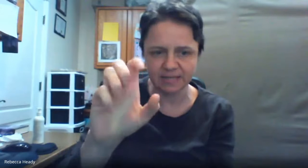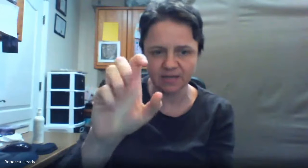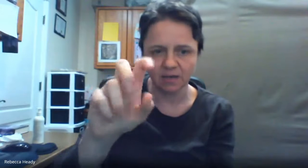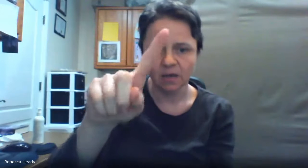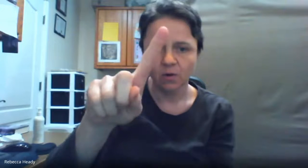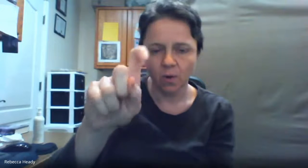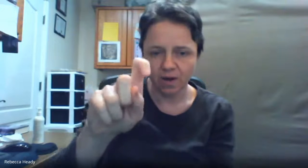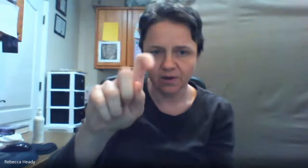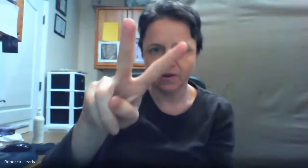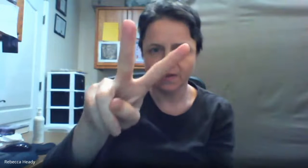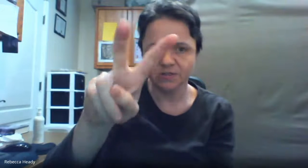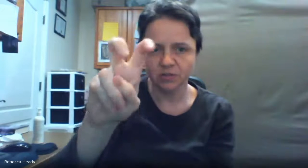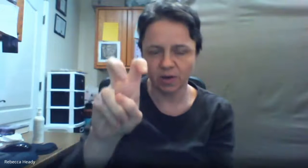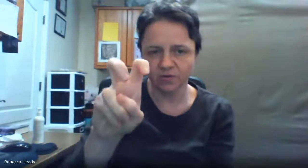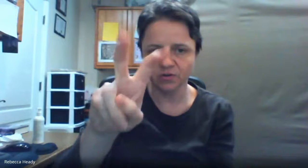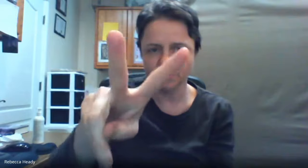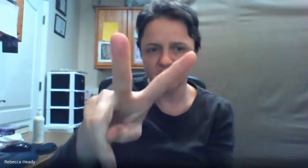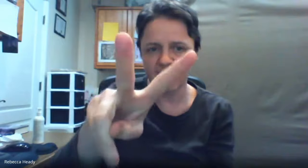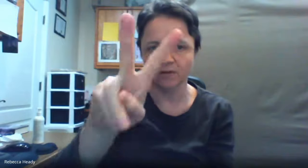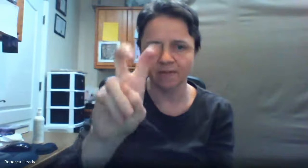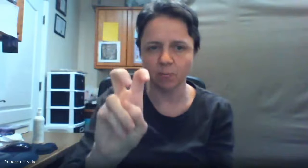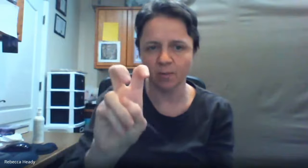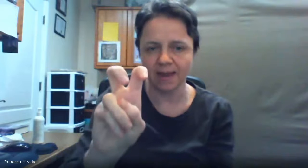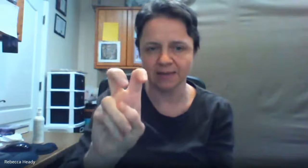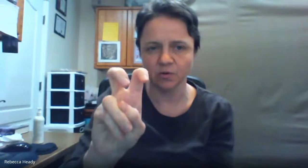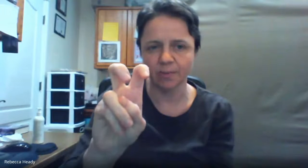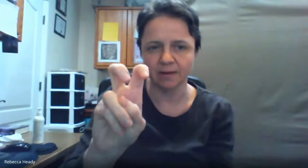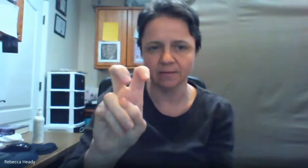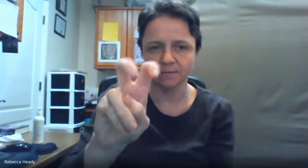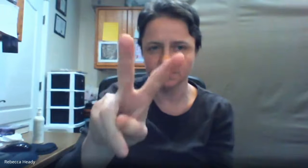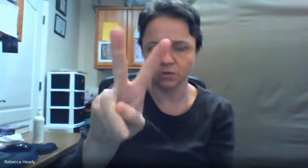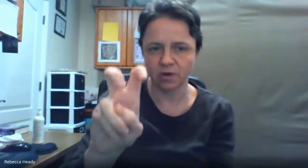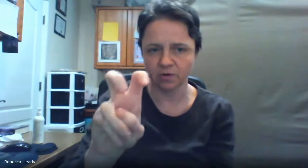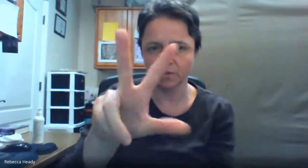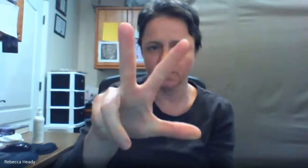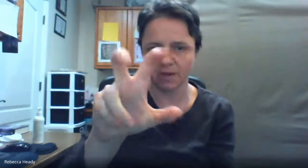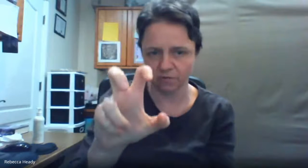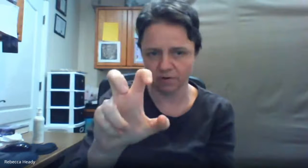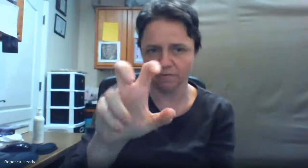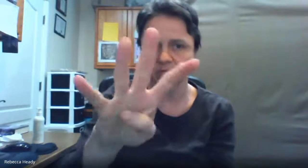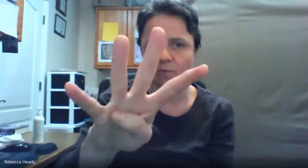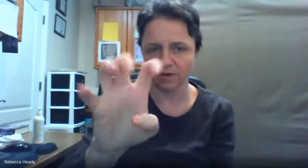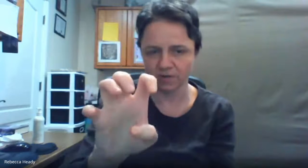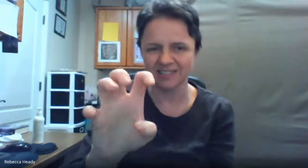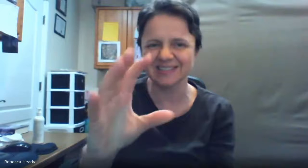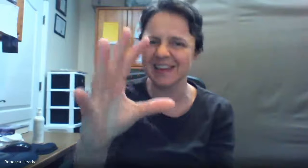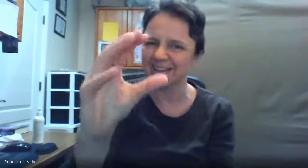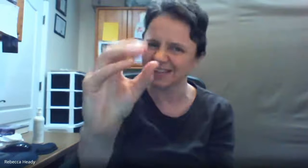1C, 100, and then 200. You just put it out and then pull it back into a bent 200, 300, 400, because it's like